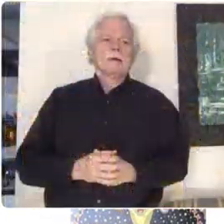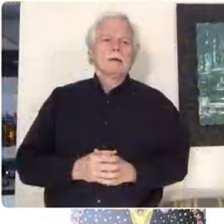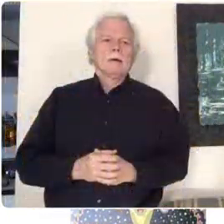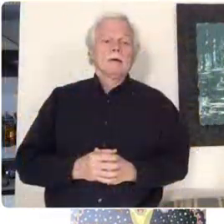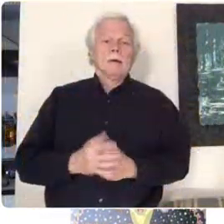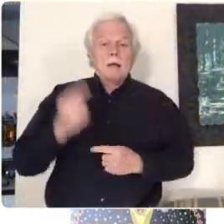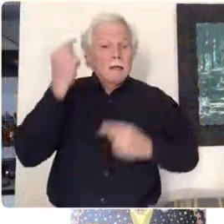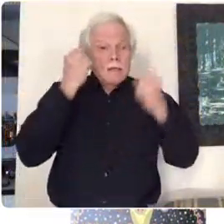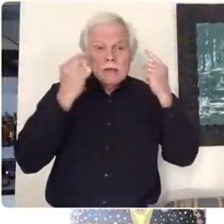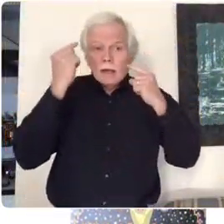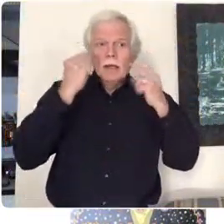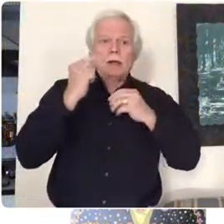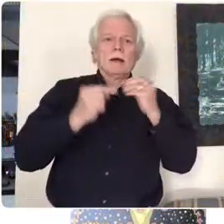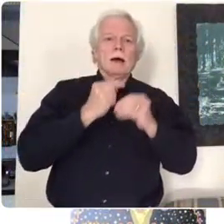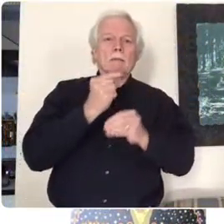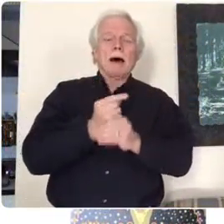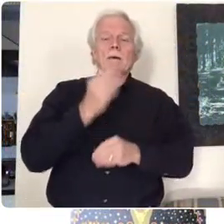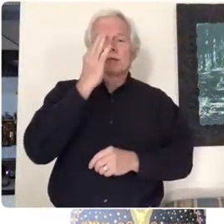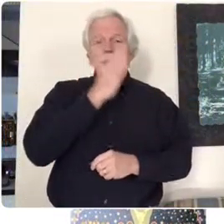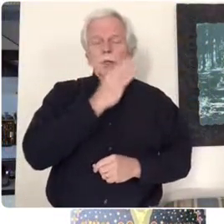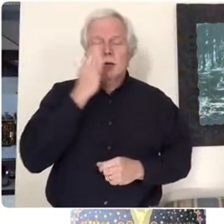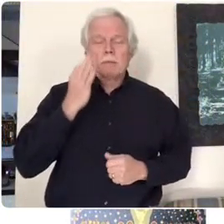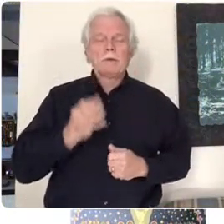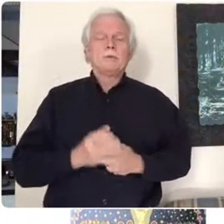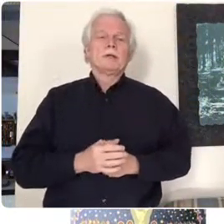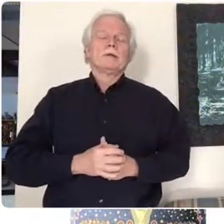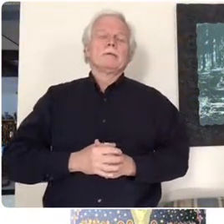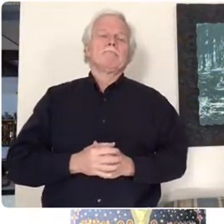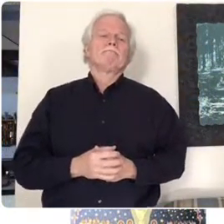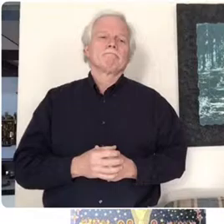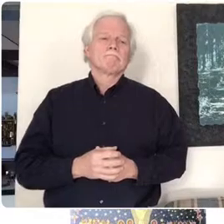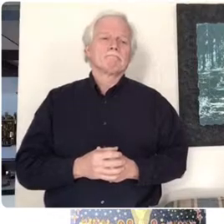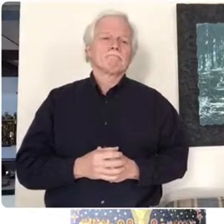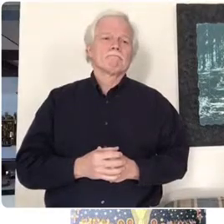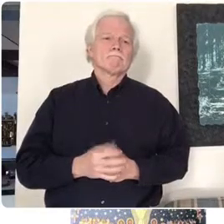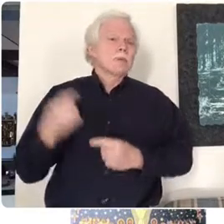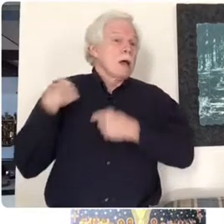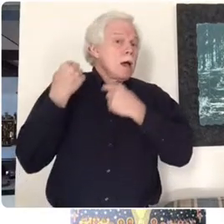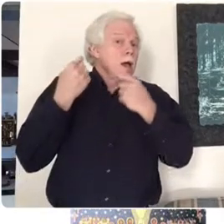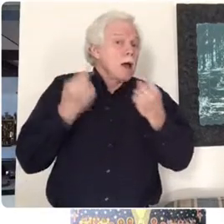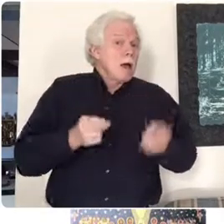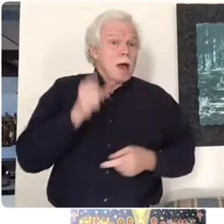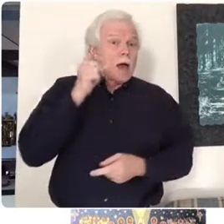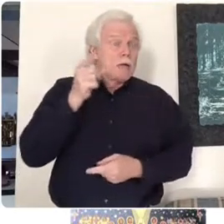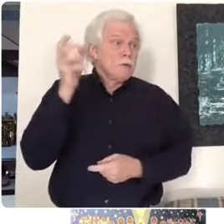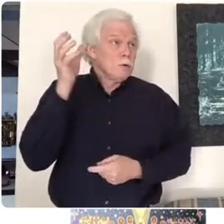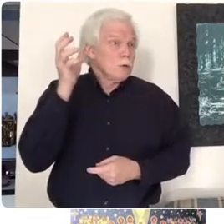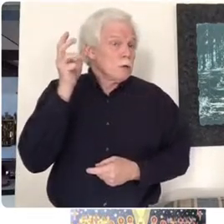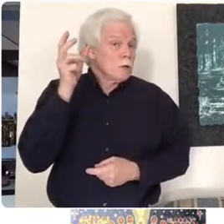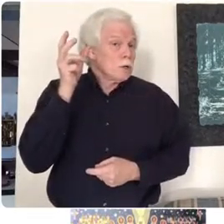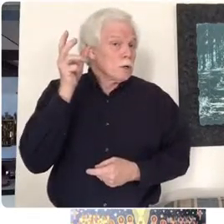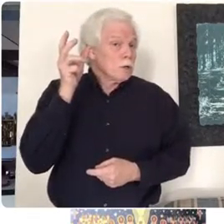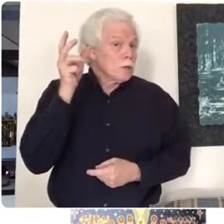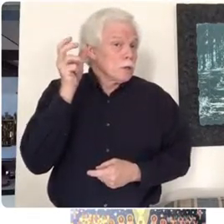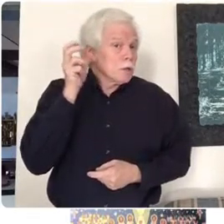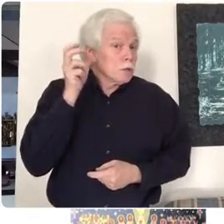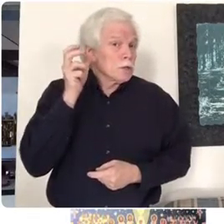Thinking About Communion Have you heard